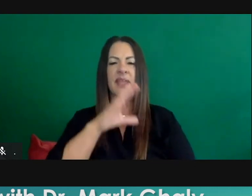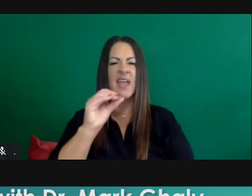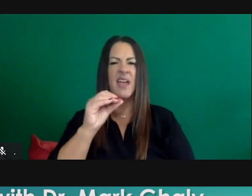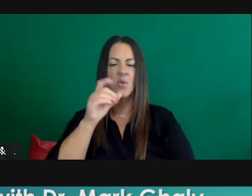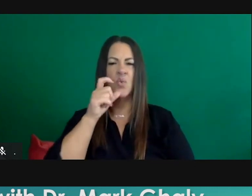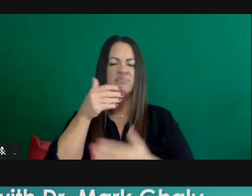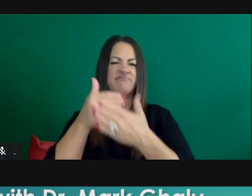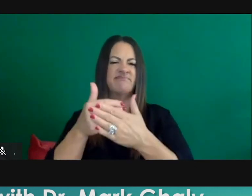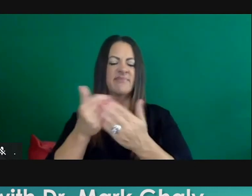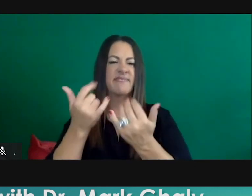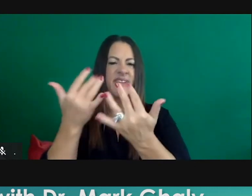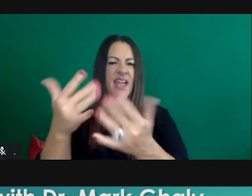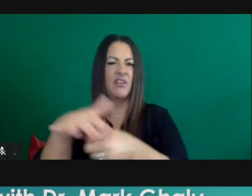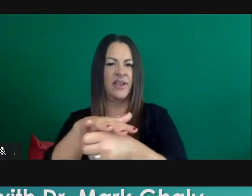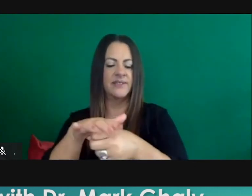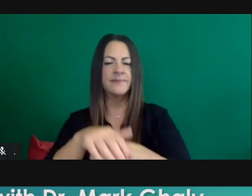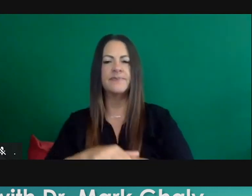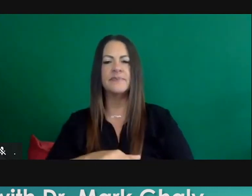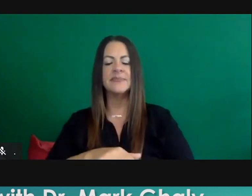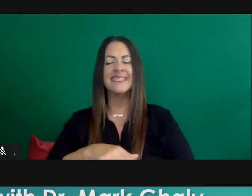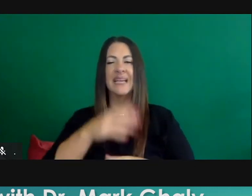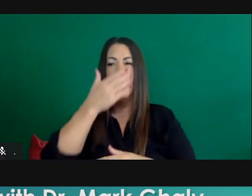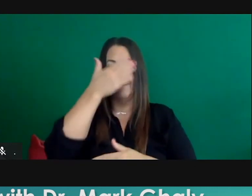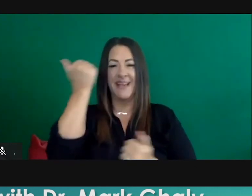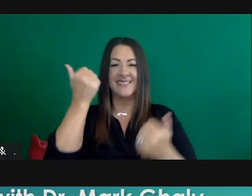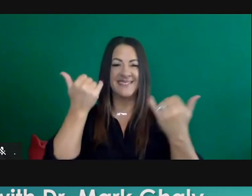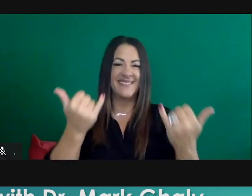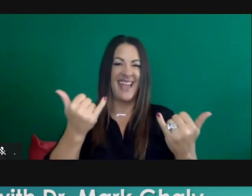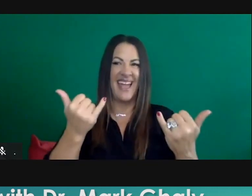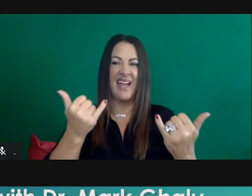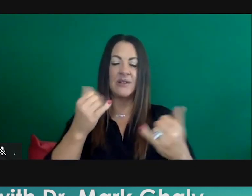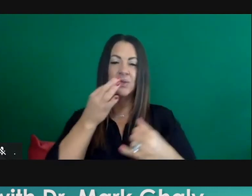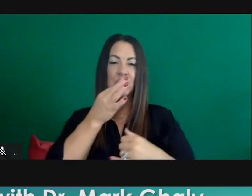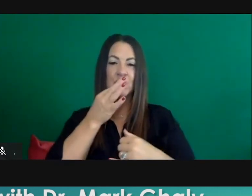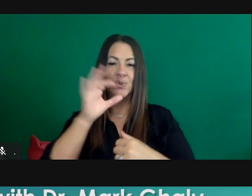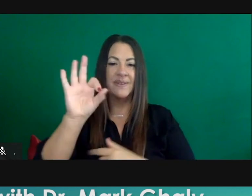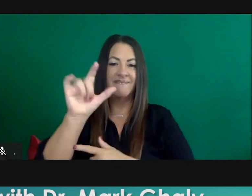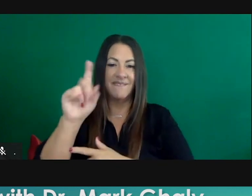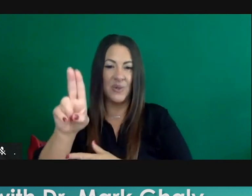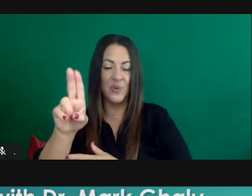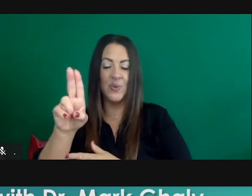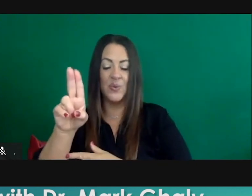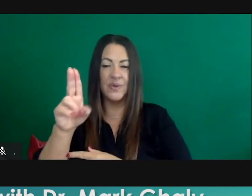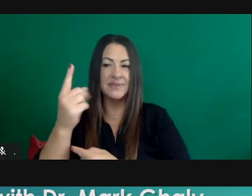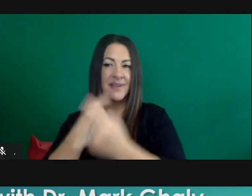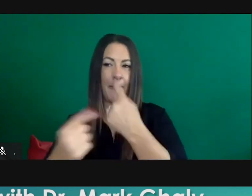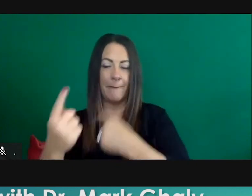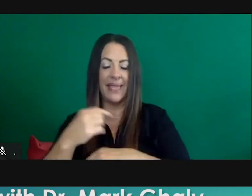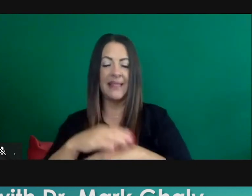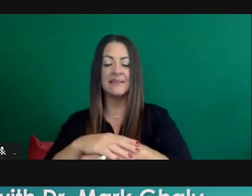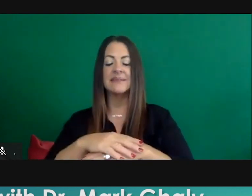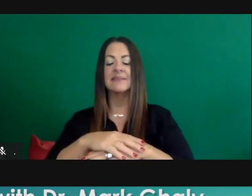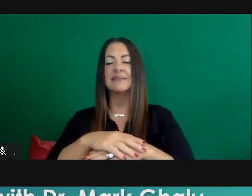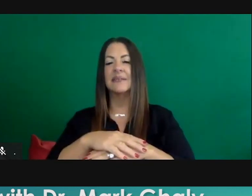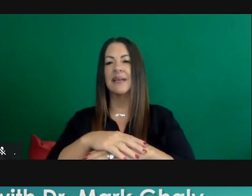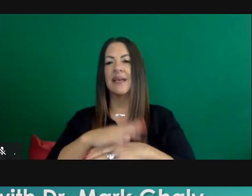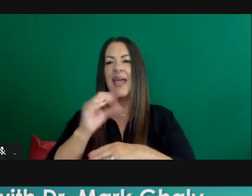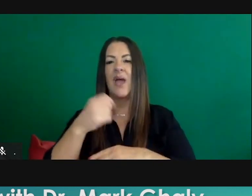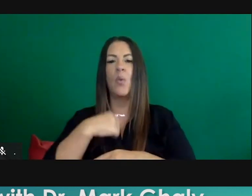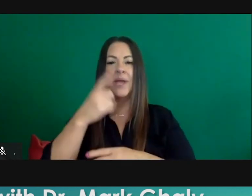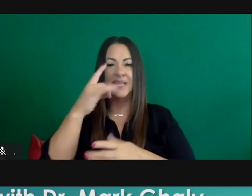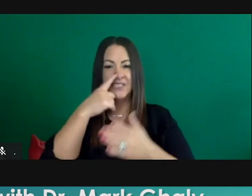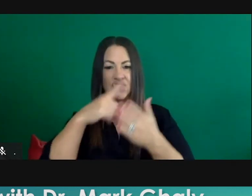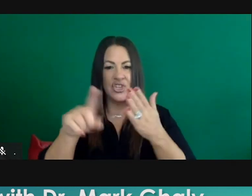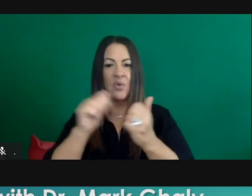season and we see some of the federal stockpile challenges that could emerge, that